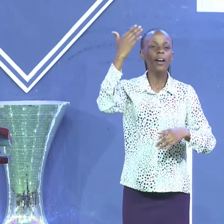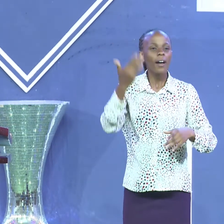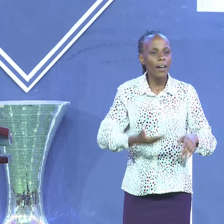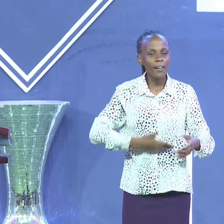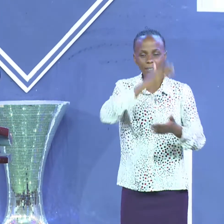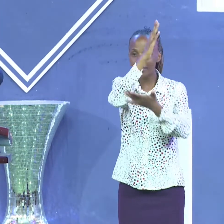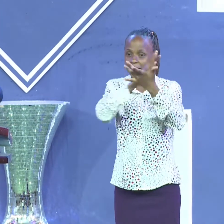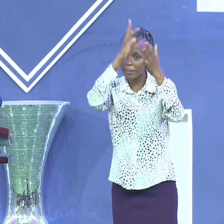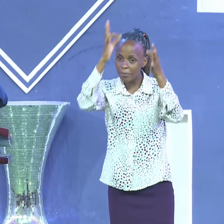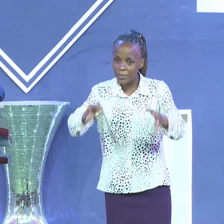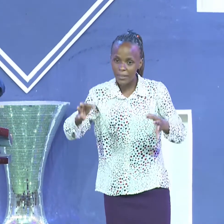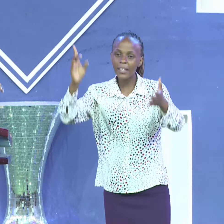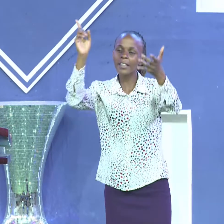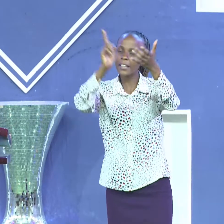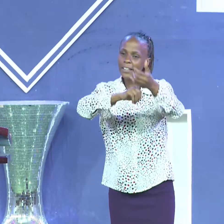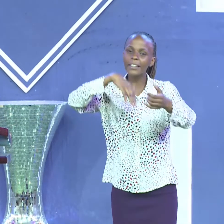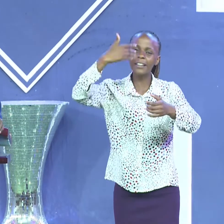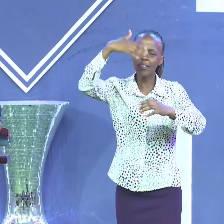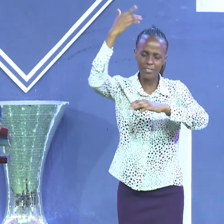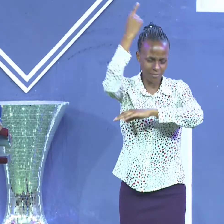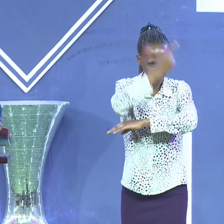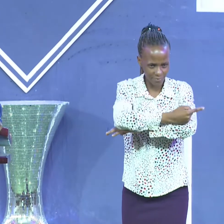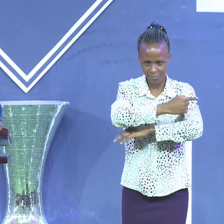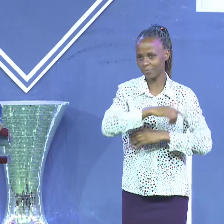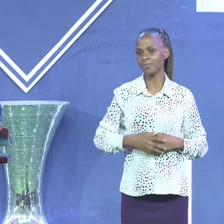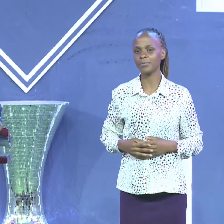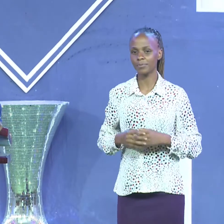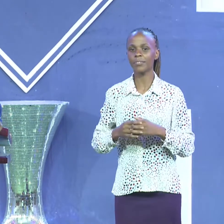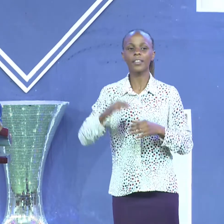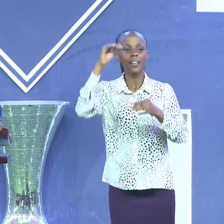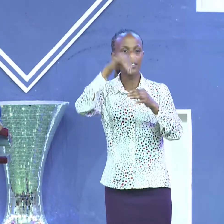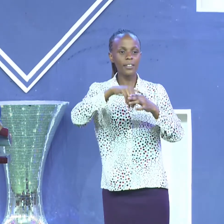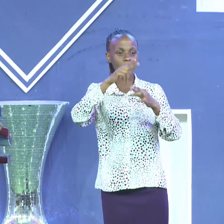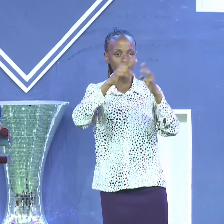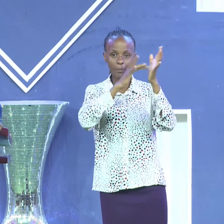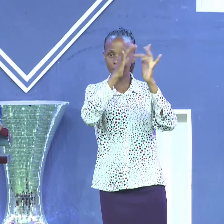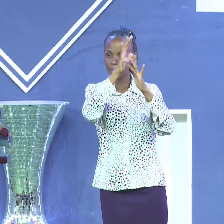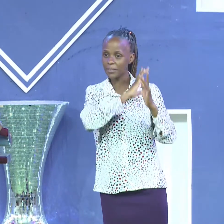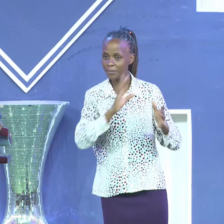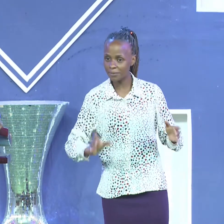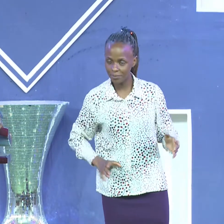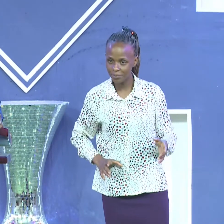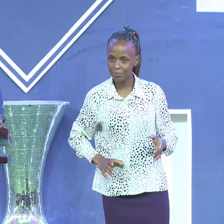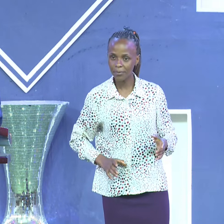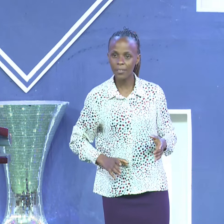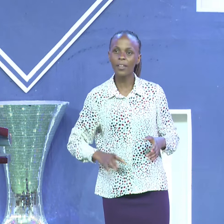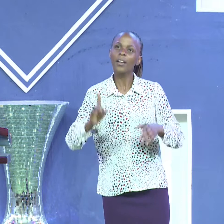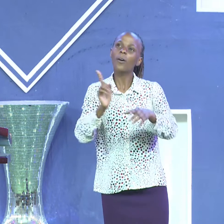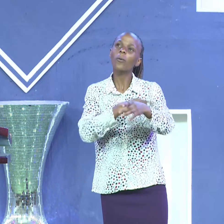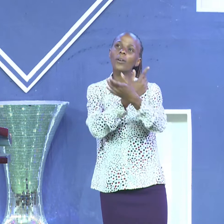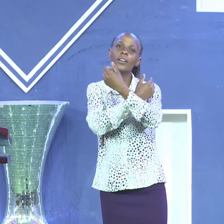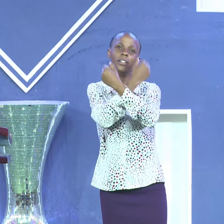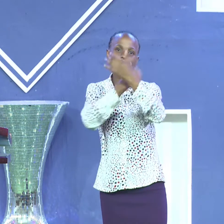always have something that you earn every day. In the name of